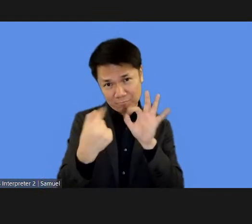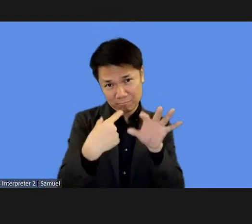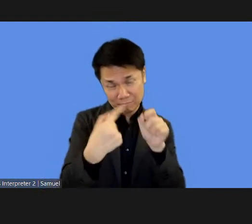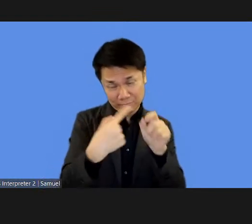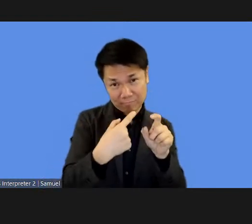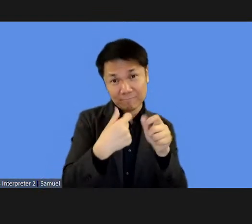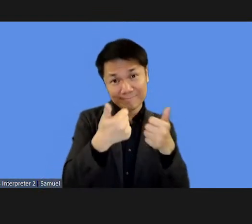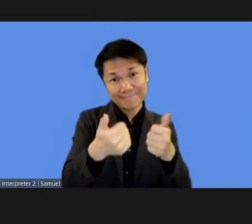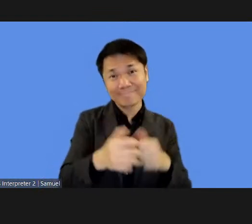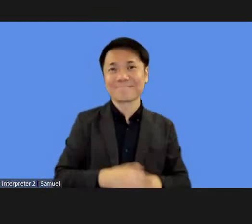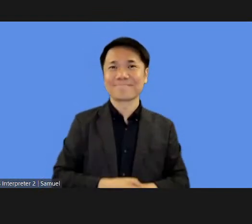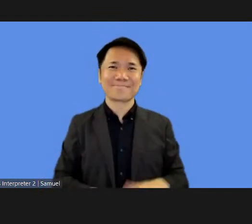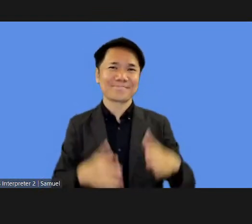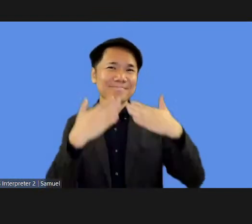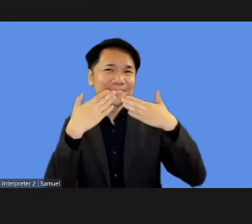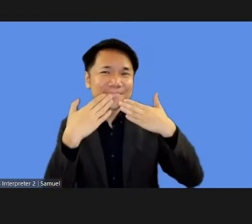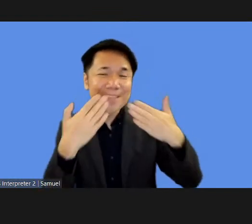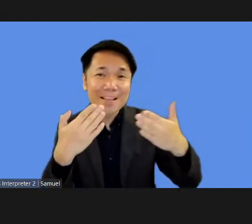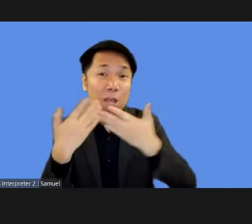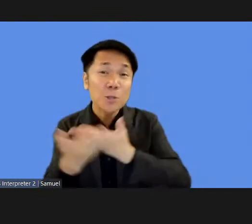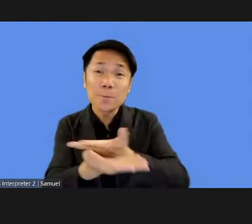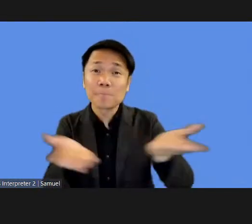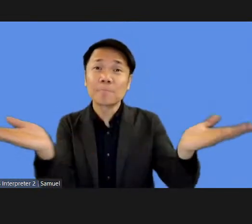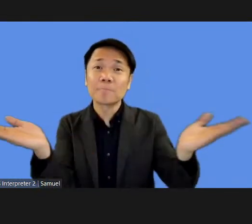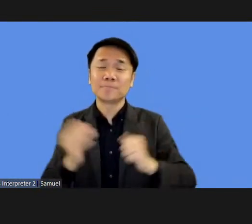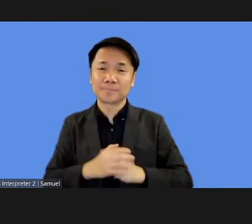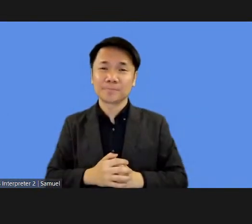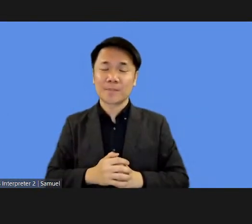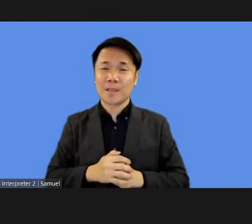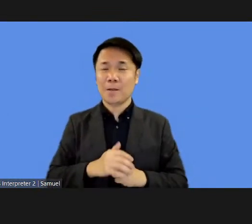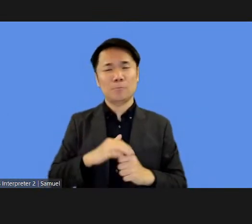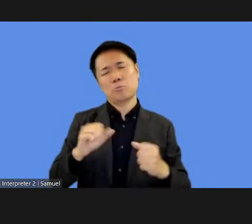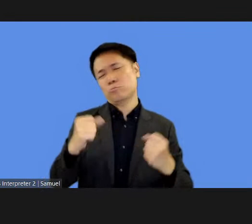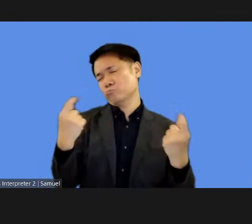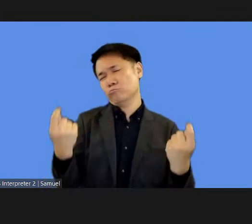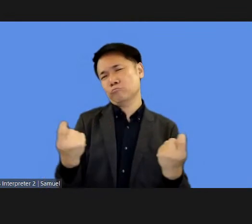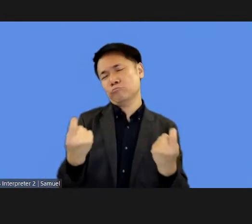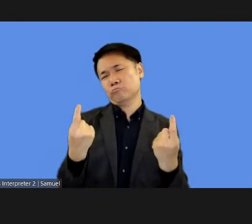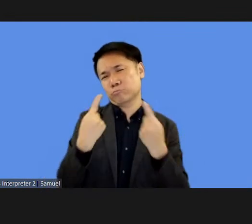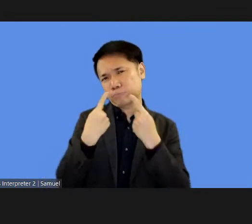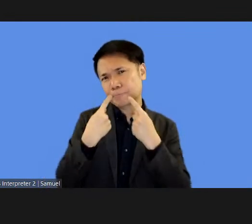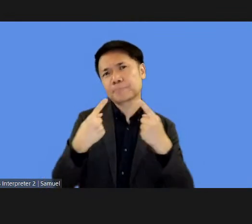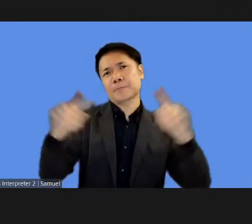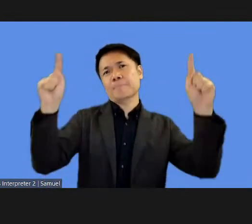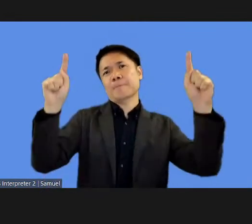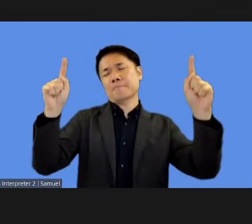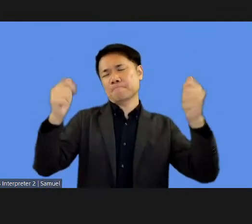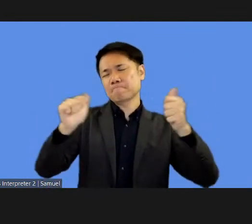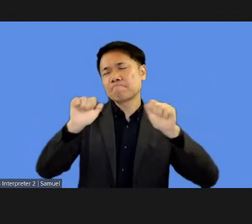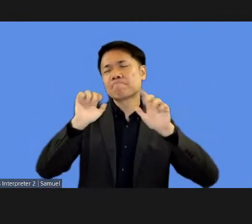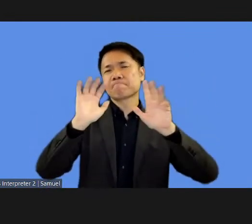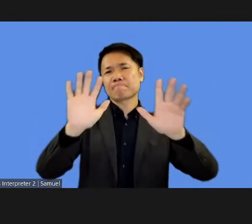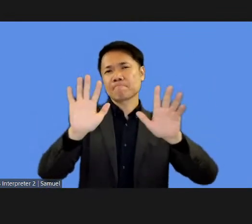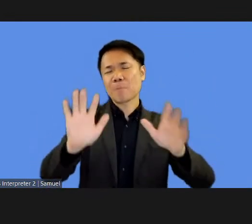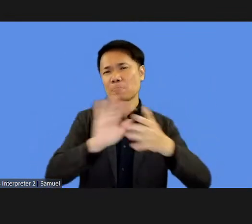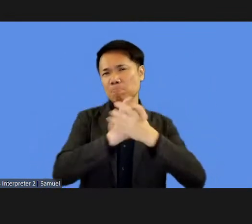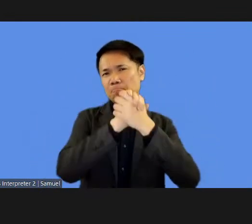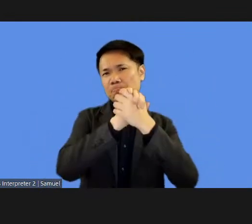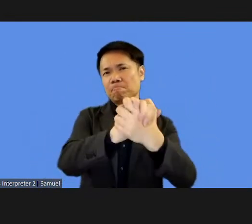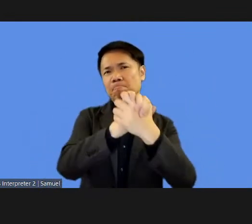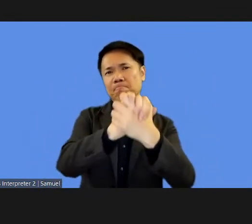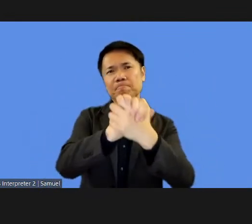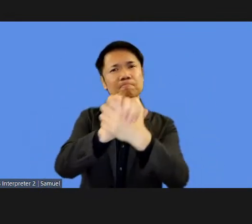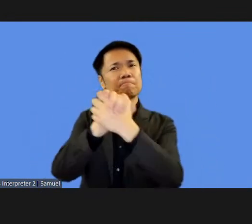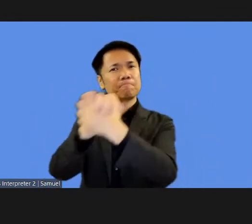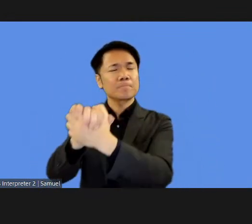Thank you very much. Avant de clôturer cette session, juste de Before remercier. closing this session, may I thank yet again the government